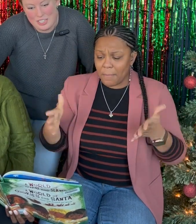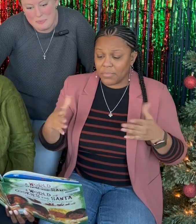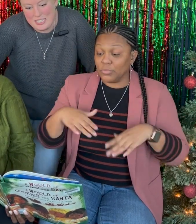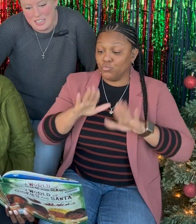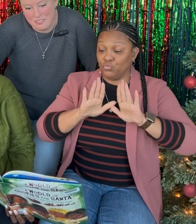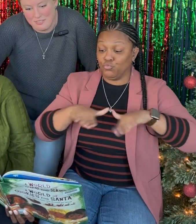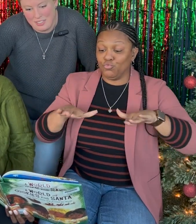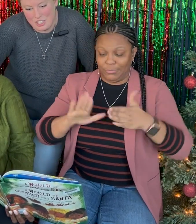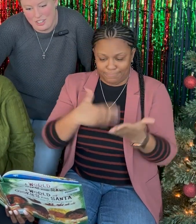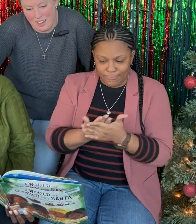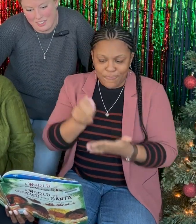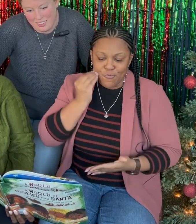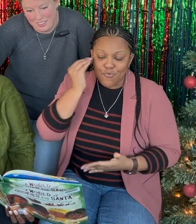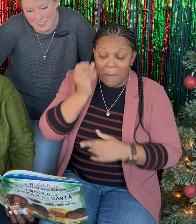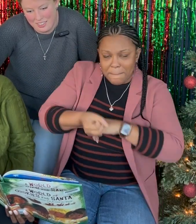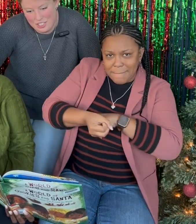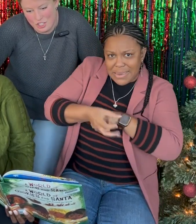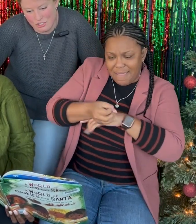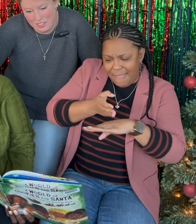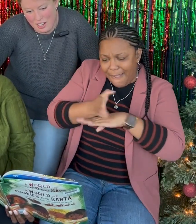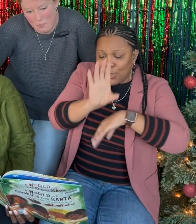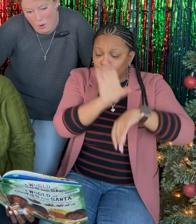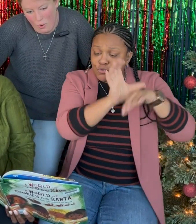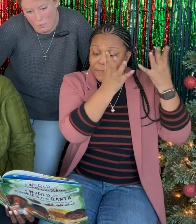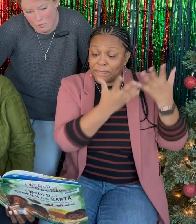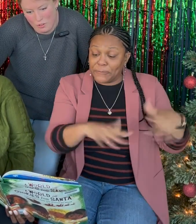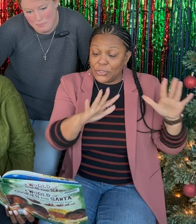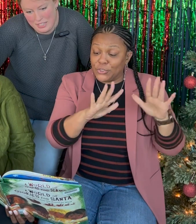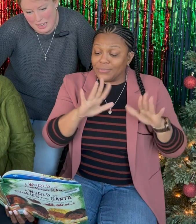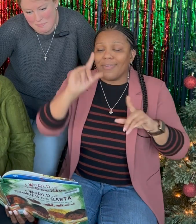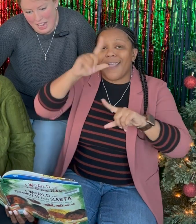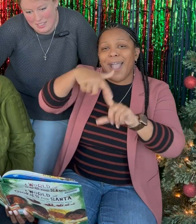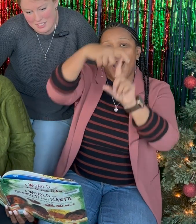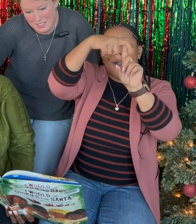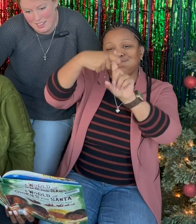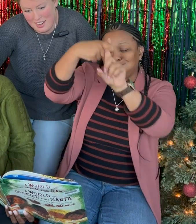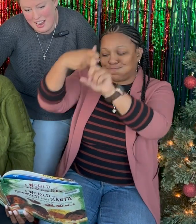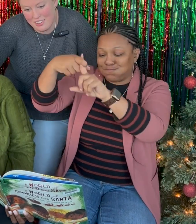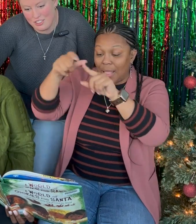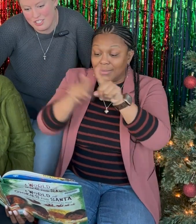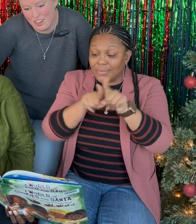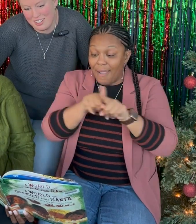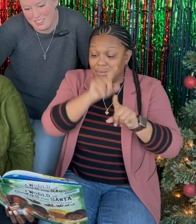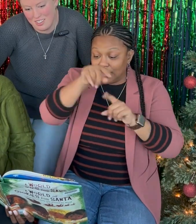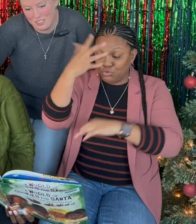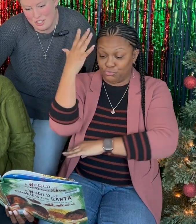On Christmas Eve in Sri Lanka, children come home from midnight mass